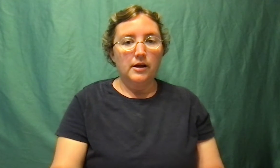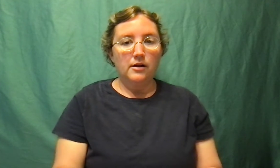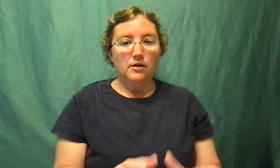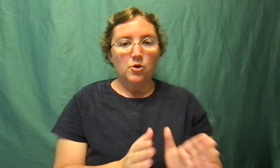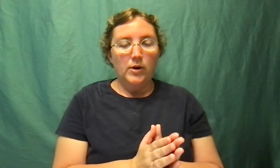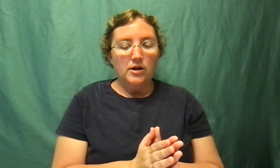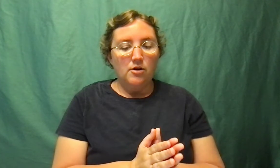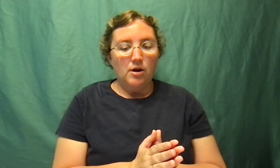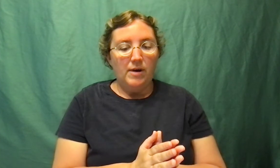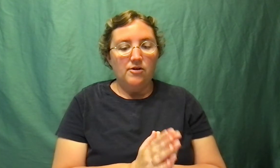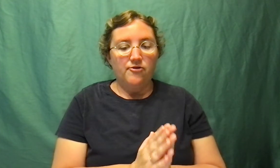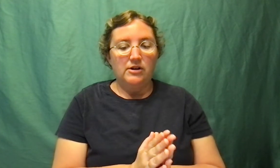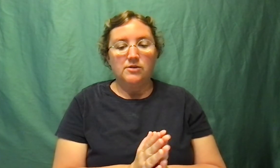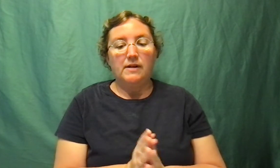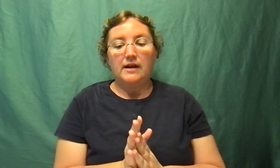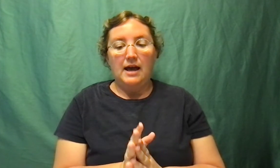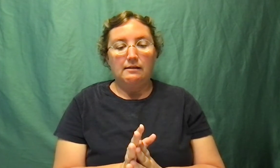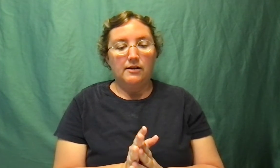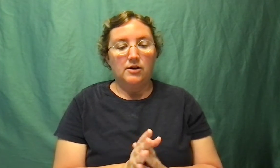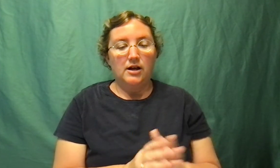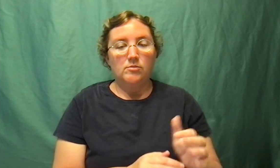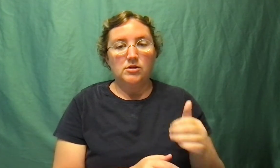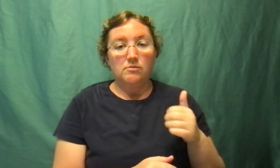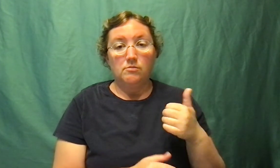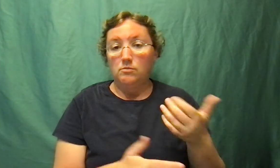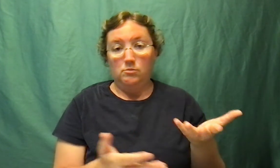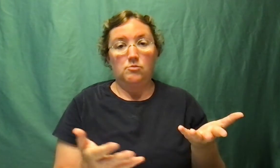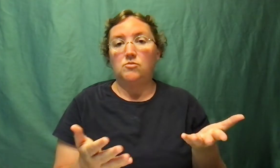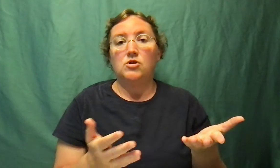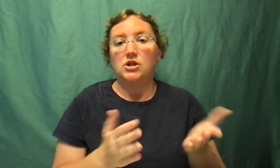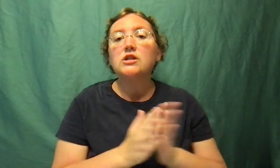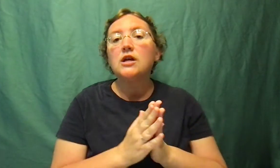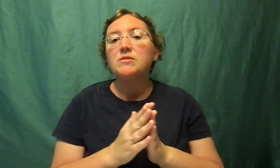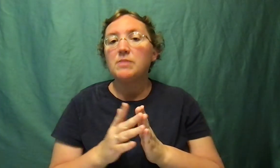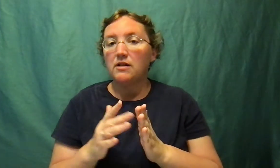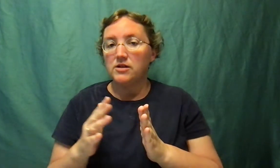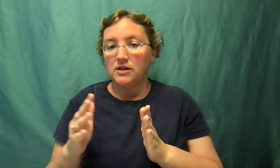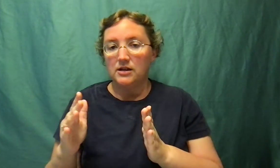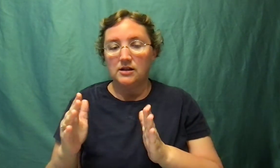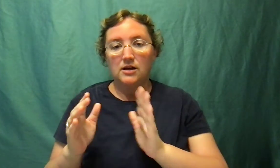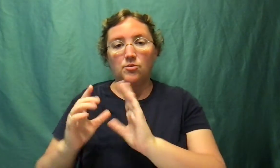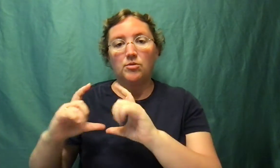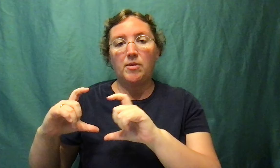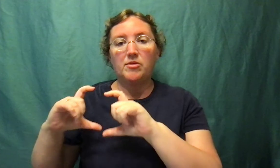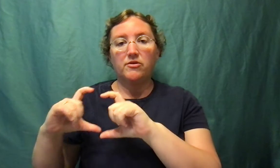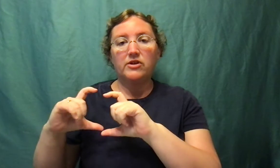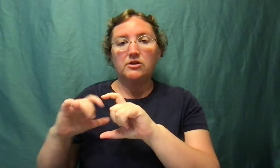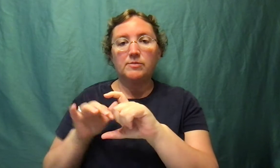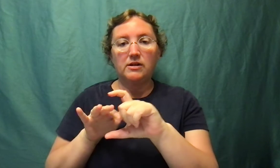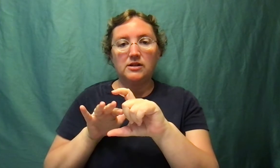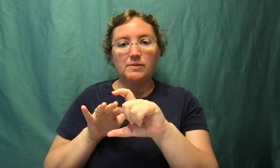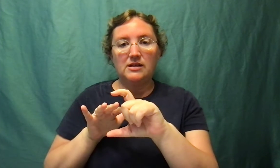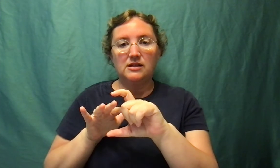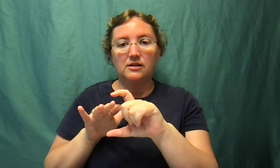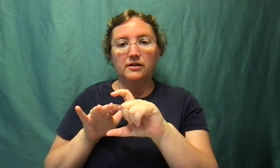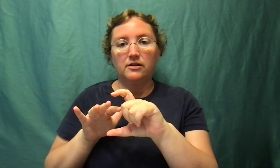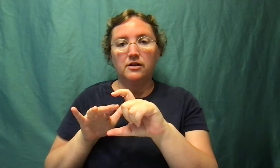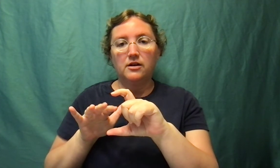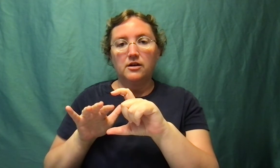Little quick note about fingerspelling 8-letter names. Just keep spelling until you get to the end of the word. Remember, your fingerspelling space is little,